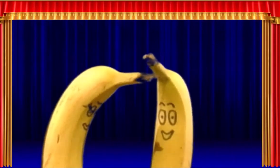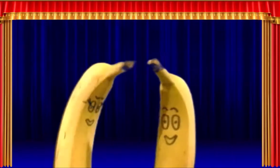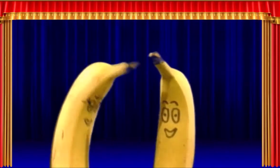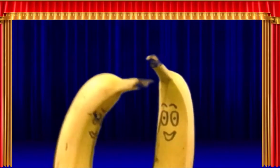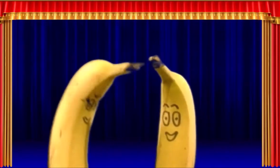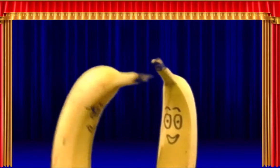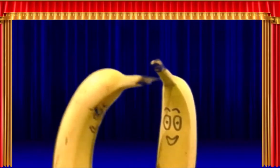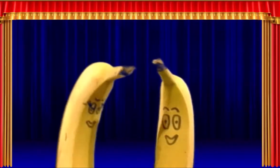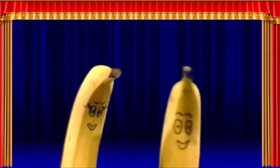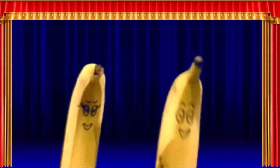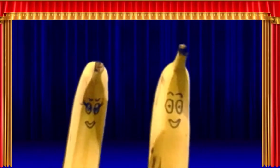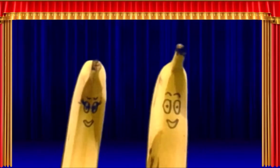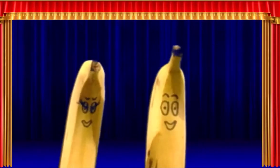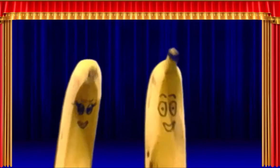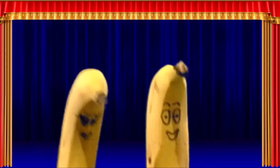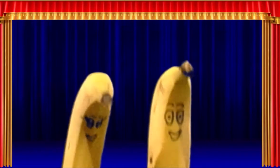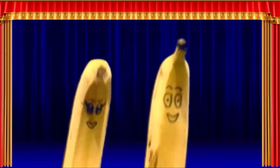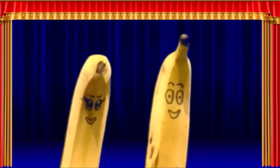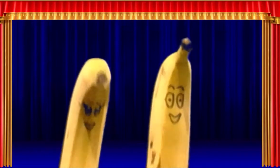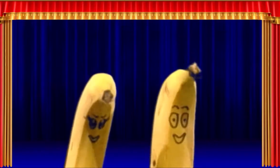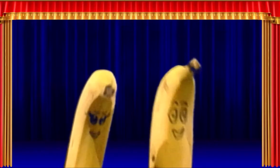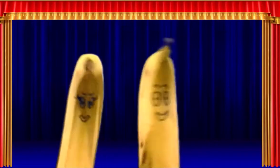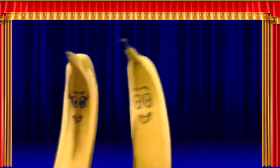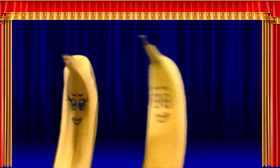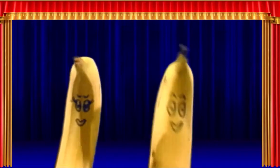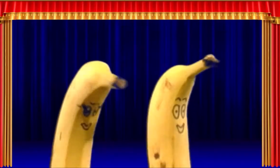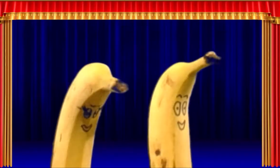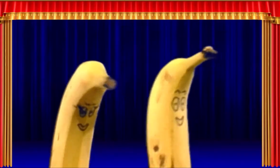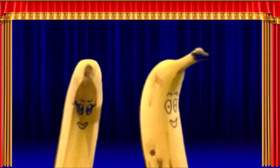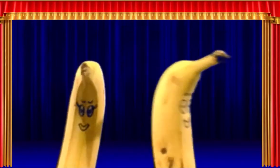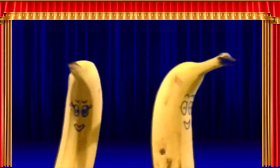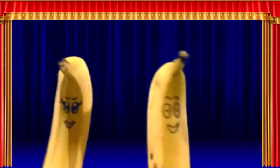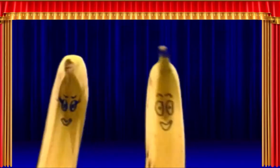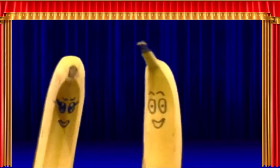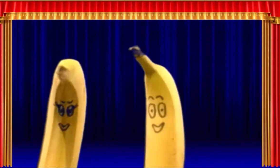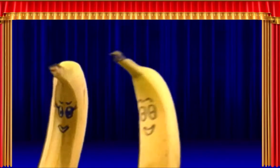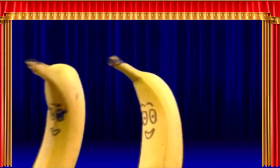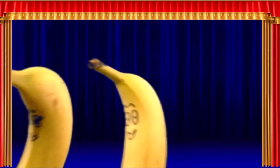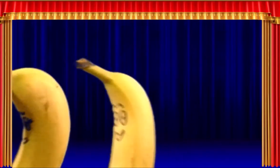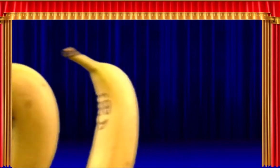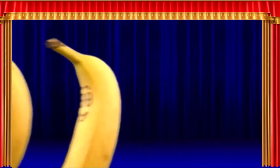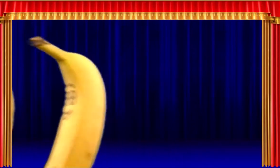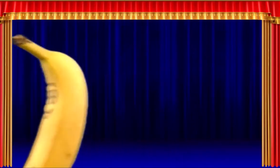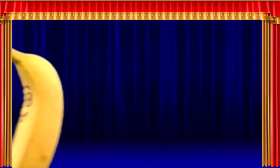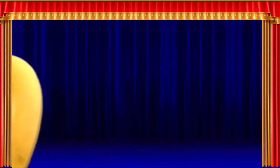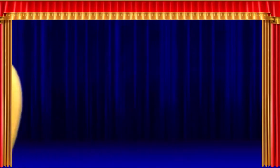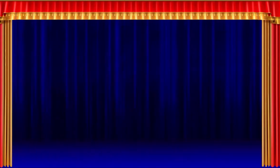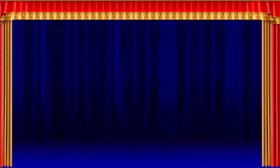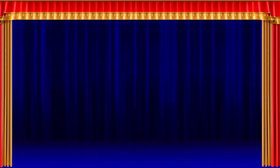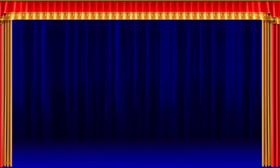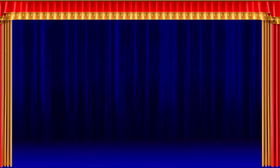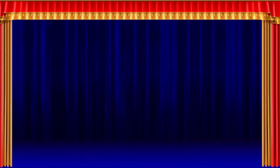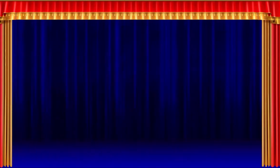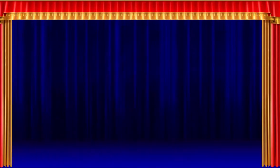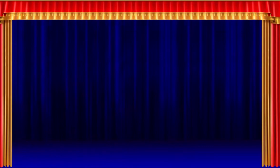Very good, Barry. Very good, Barry. Thank you. Thank you. And bye-bye. Bye-bye, bye-bye, bye-bye, bye-bye, bye-bye, bye-bye, bye-bye, bye-bye.